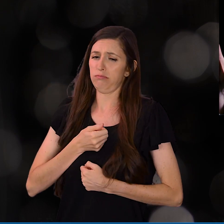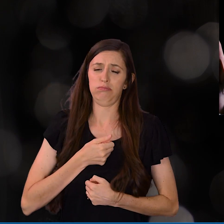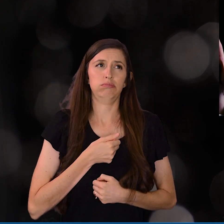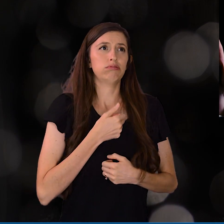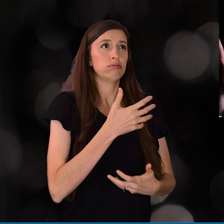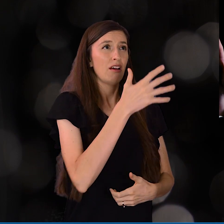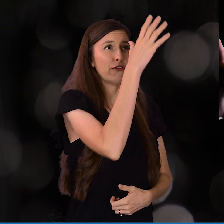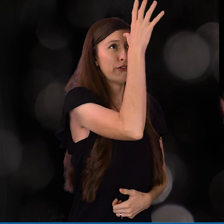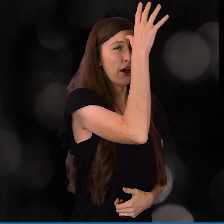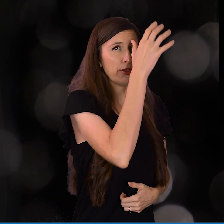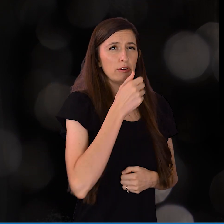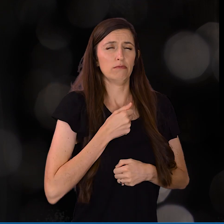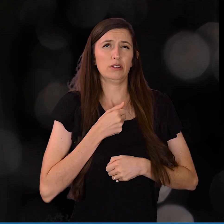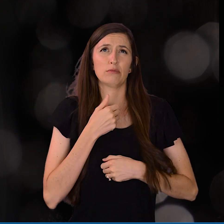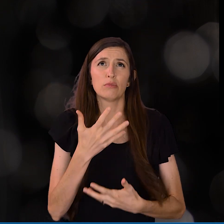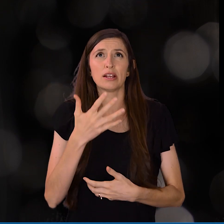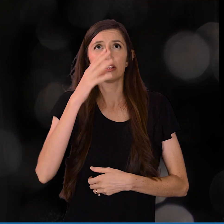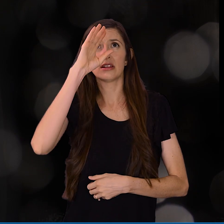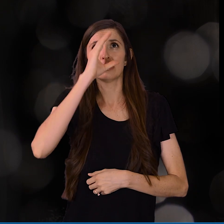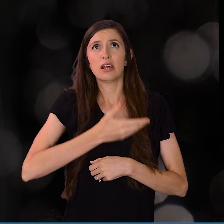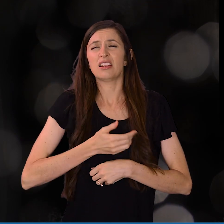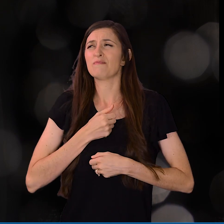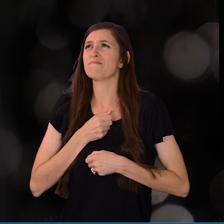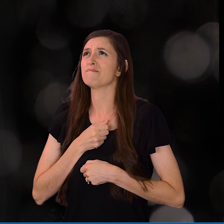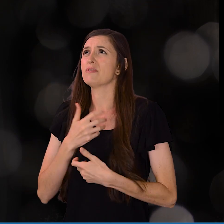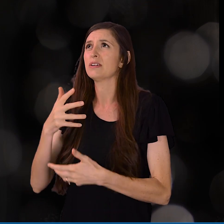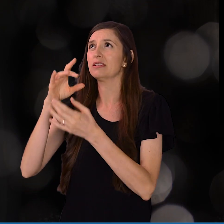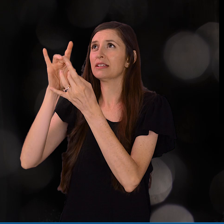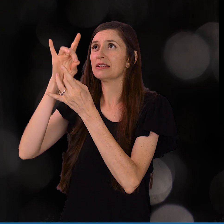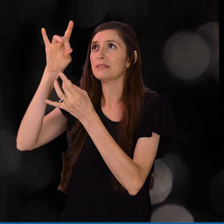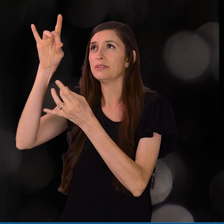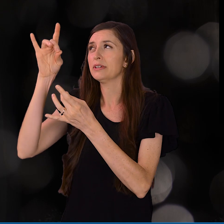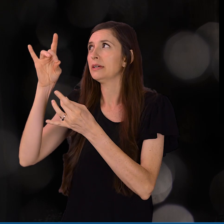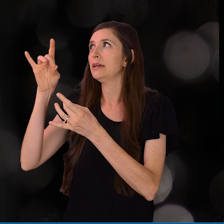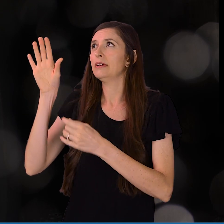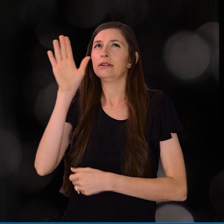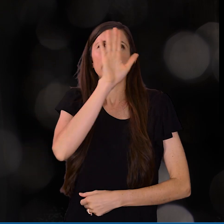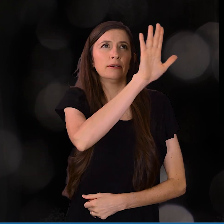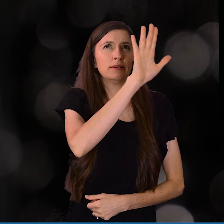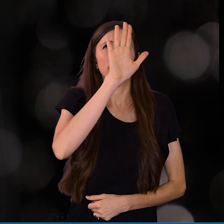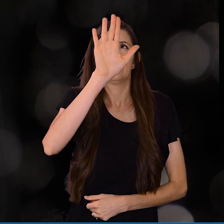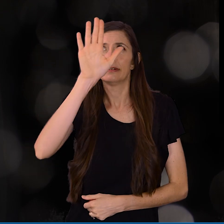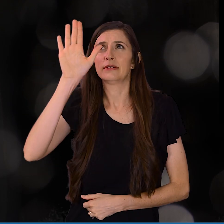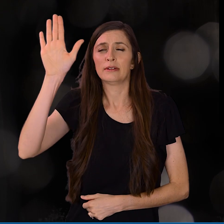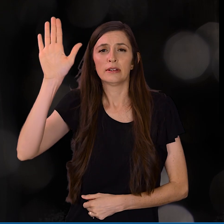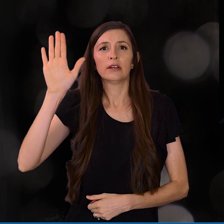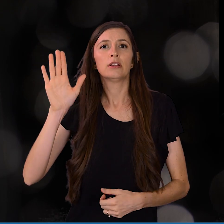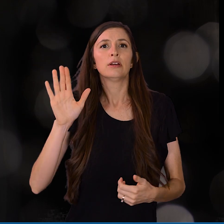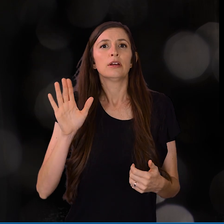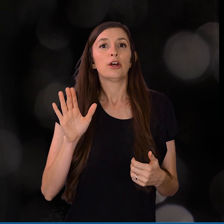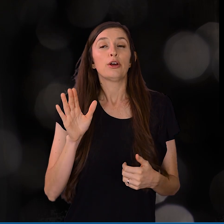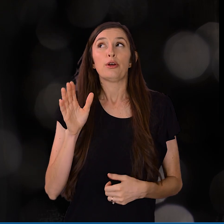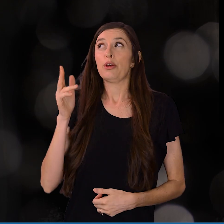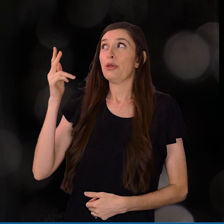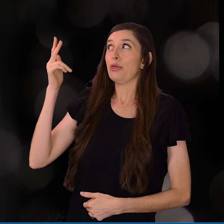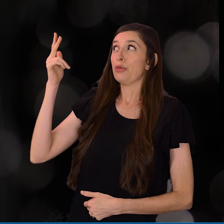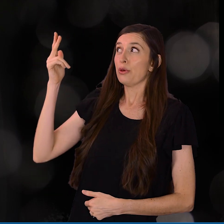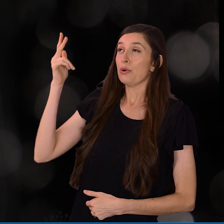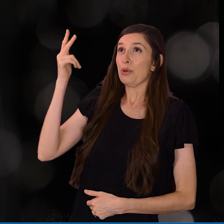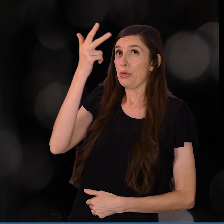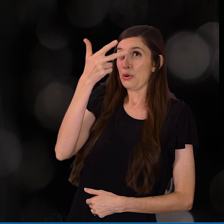distinct personal expression, the Son a distinct personal expression, the Spirit a distinct personal expression of that